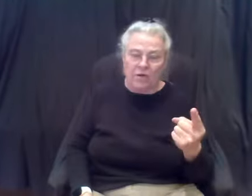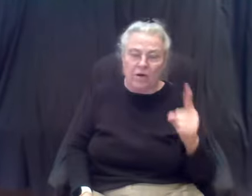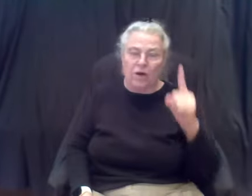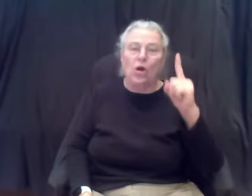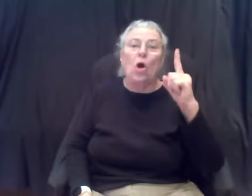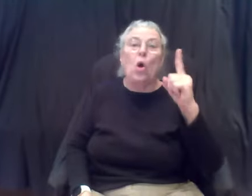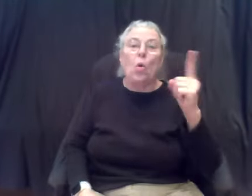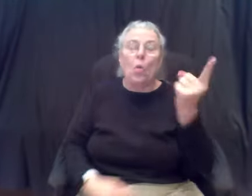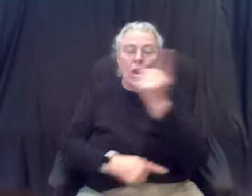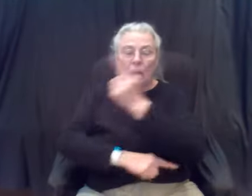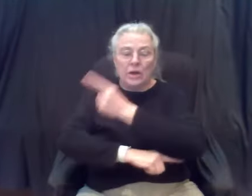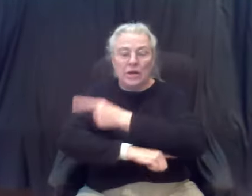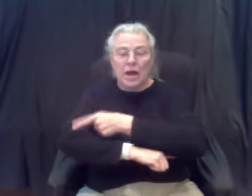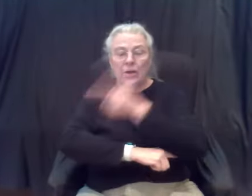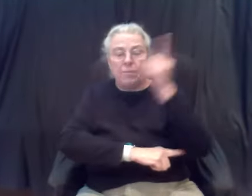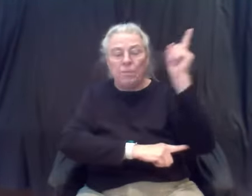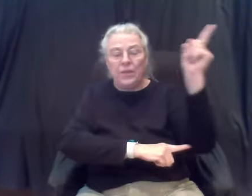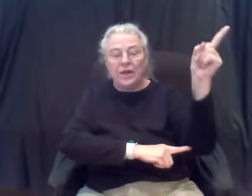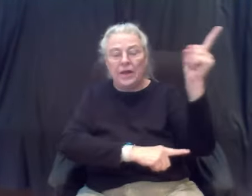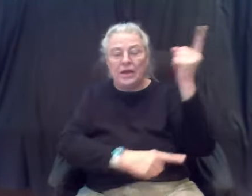forever. One day he's